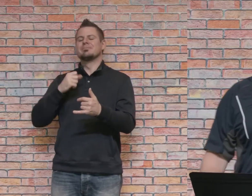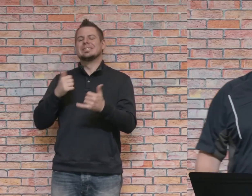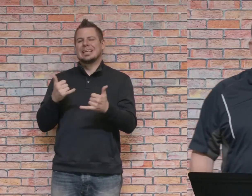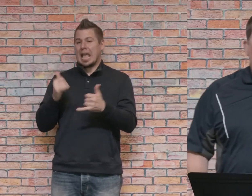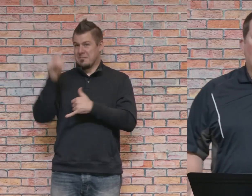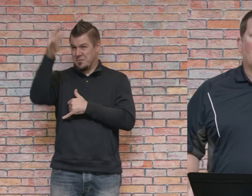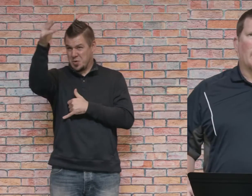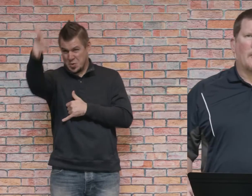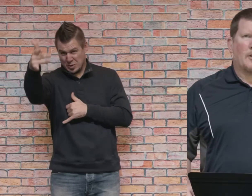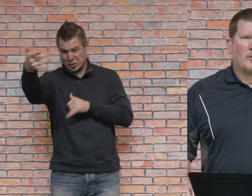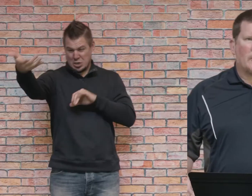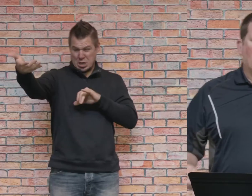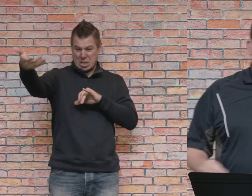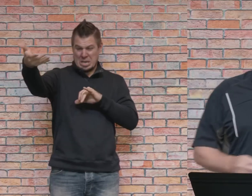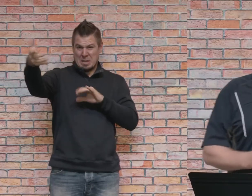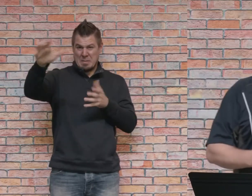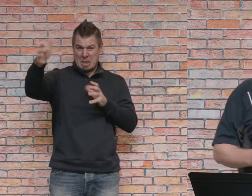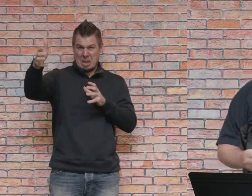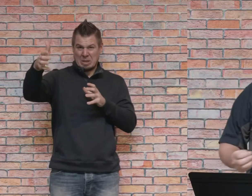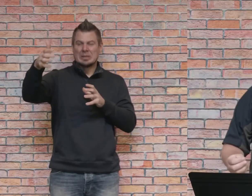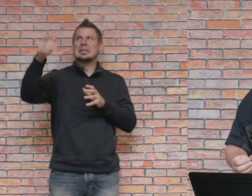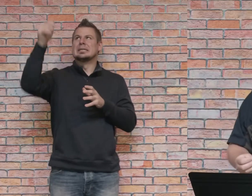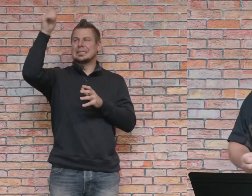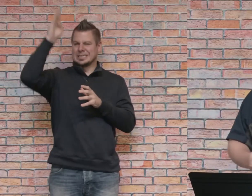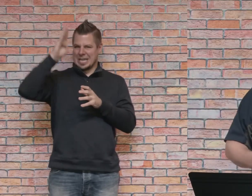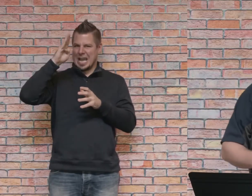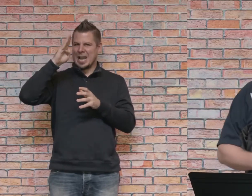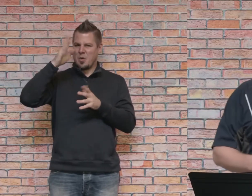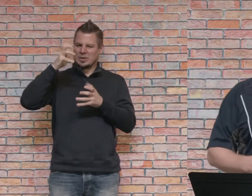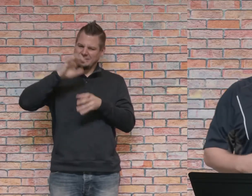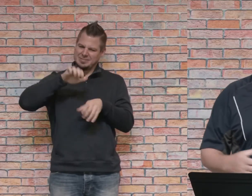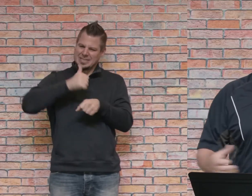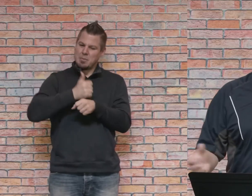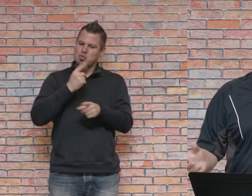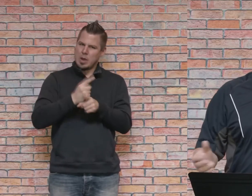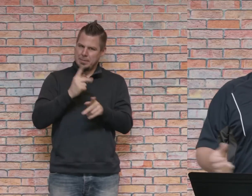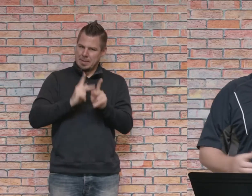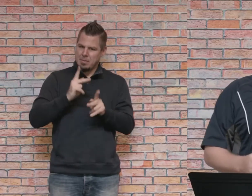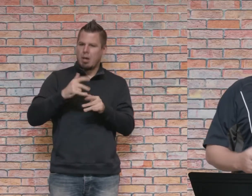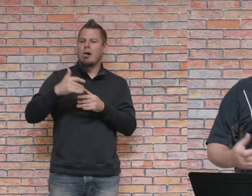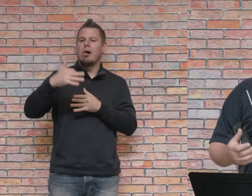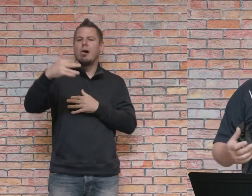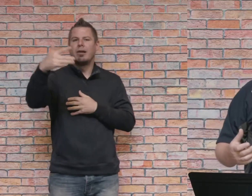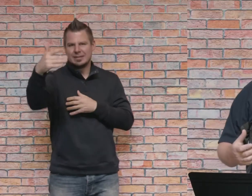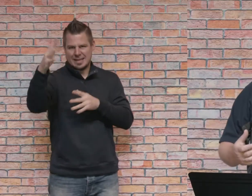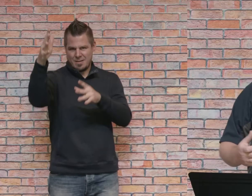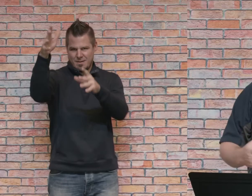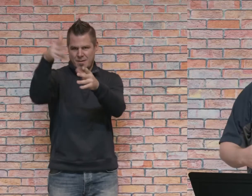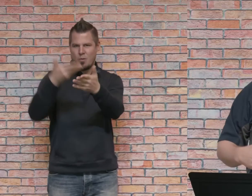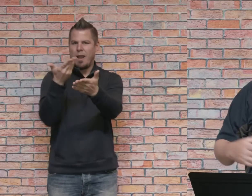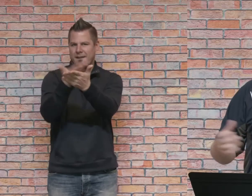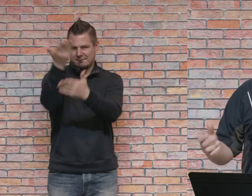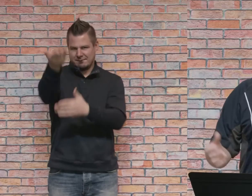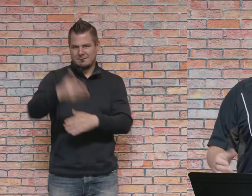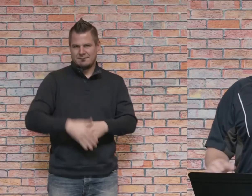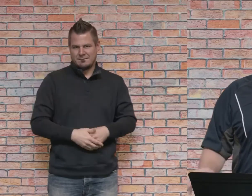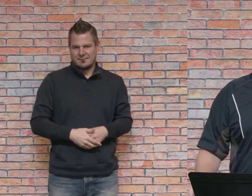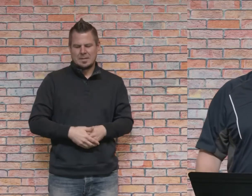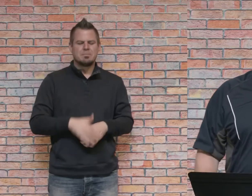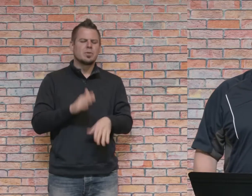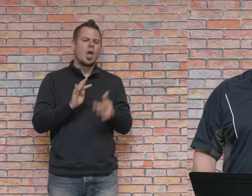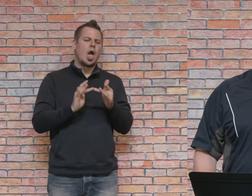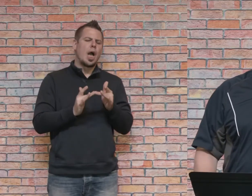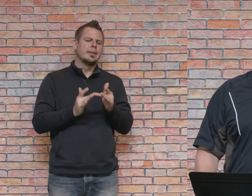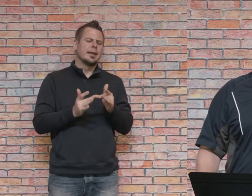people in your life. Now, there's a quote out there, and if you go through online, it gives credit to a lot of